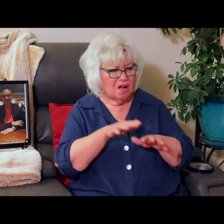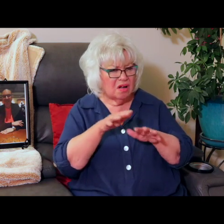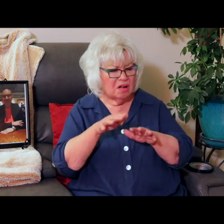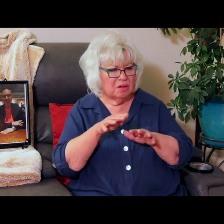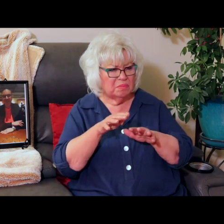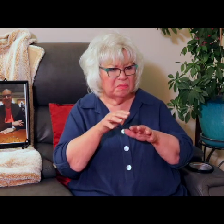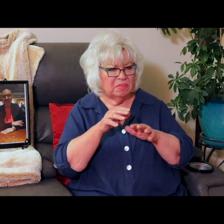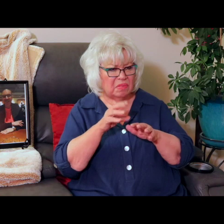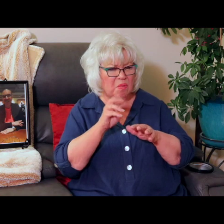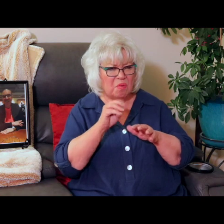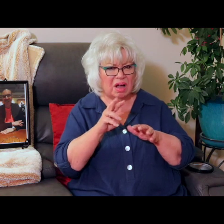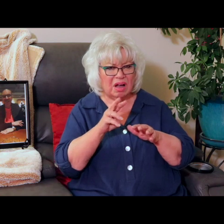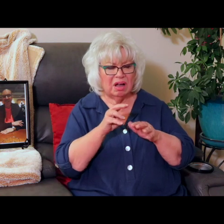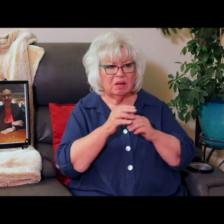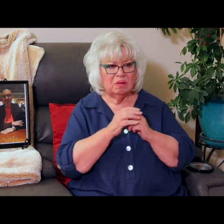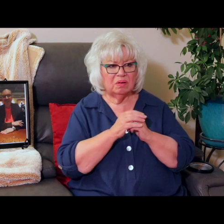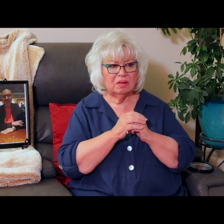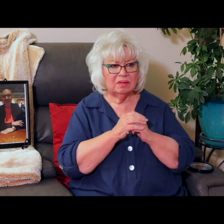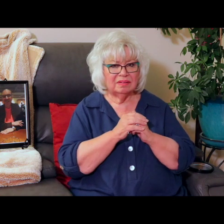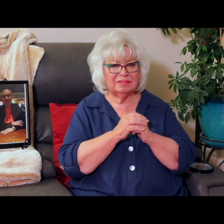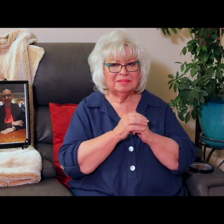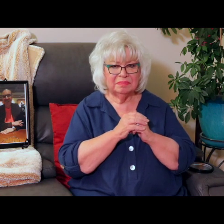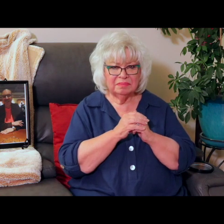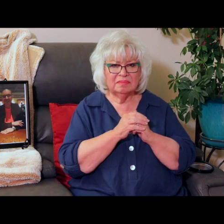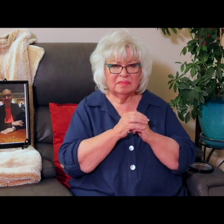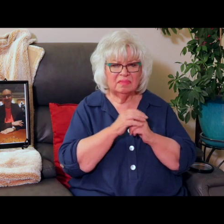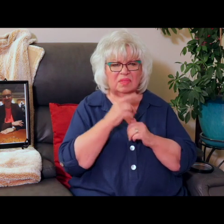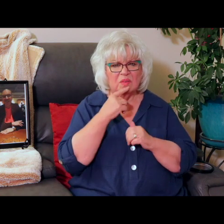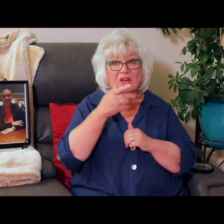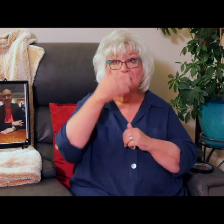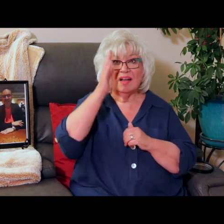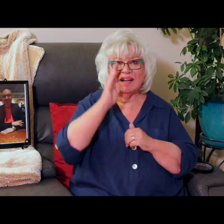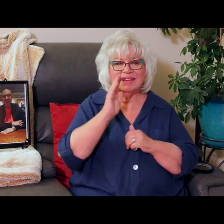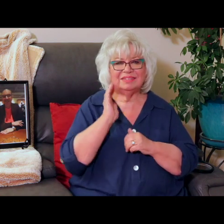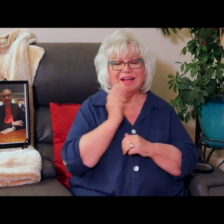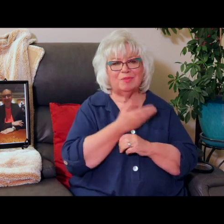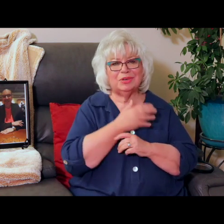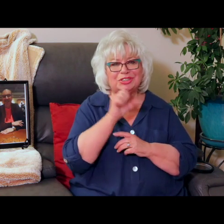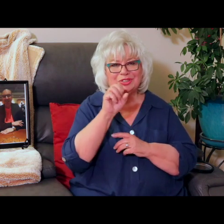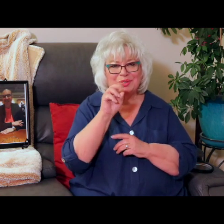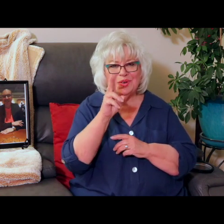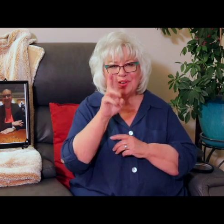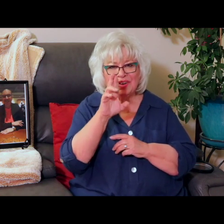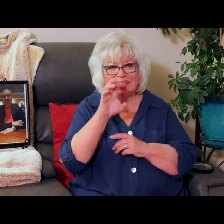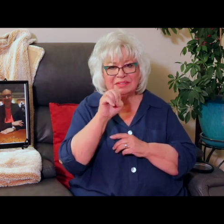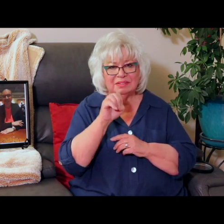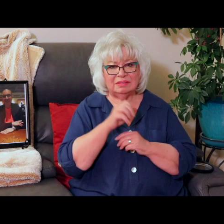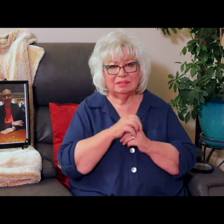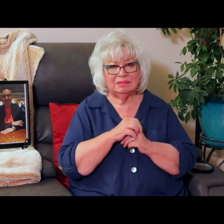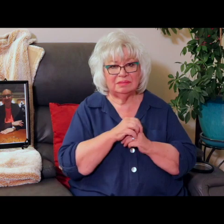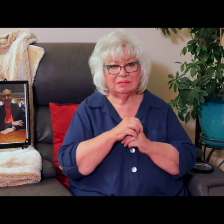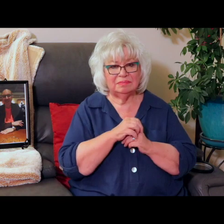World Federation of the Deaf were so honored to be with him in his calmness. God is our source.